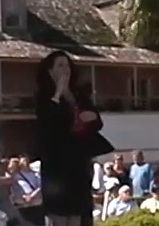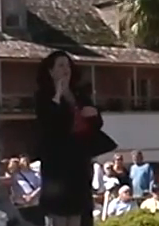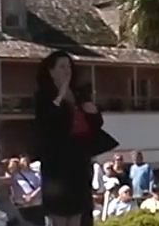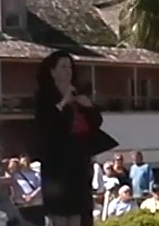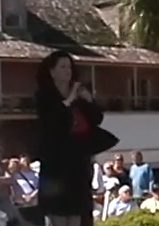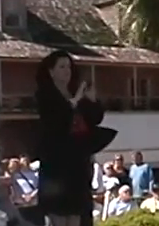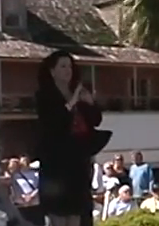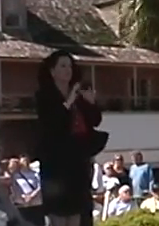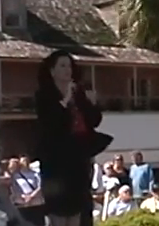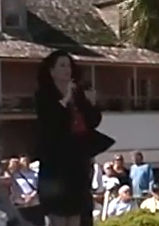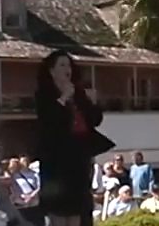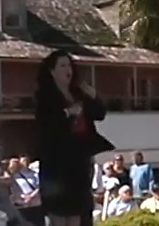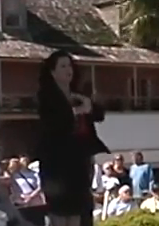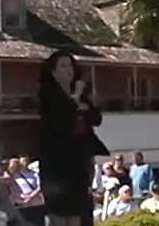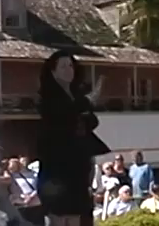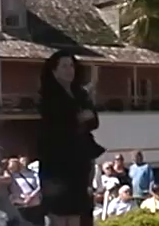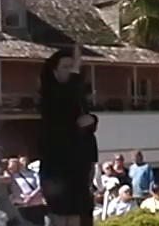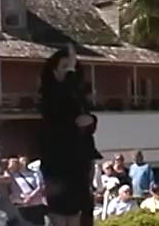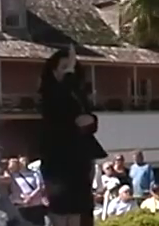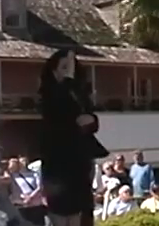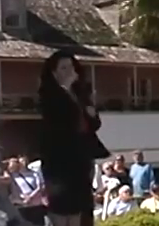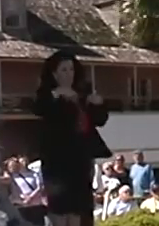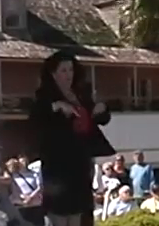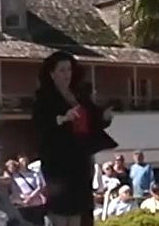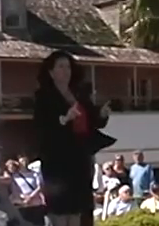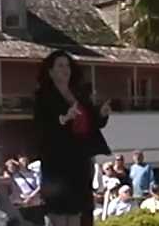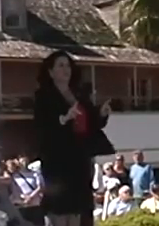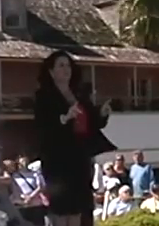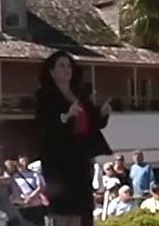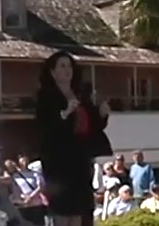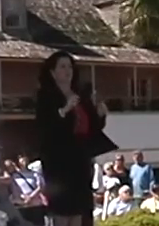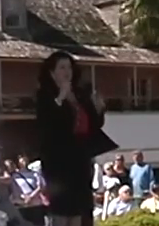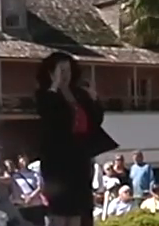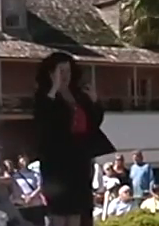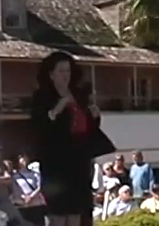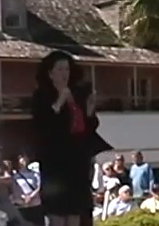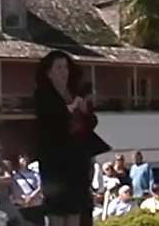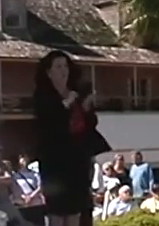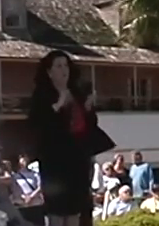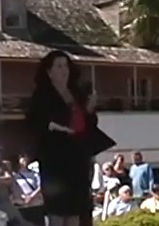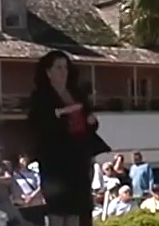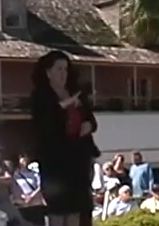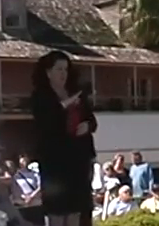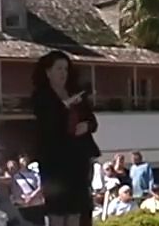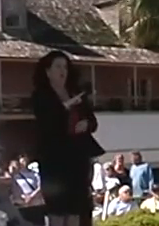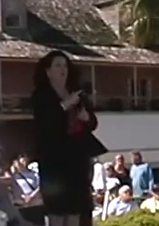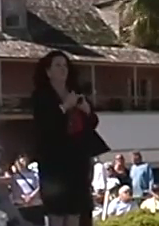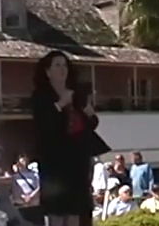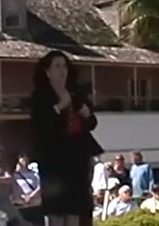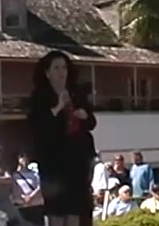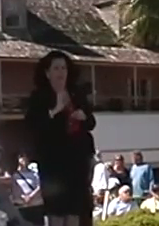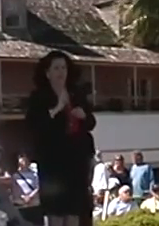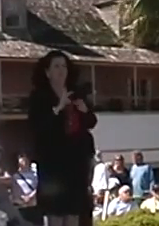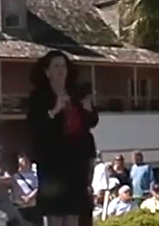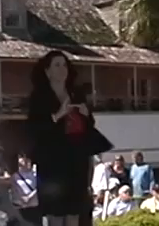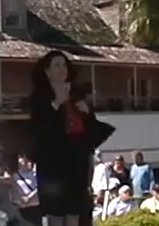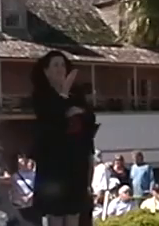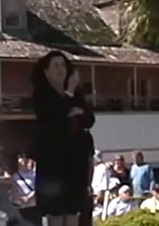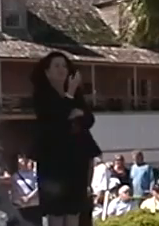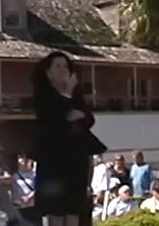titles and privileges, and prevails in removing Ponce de León from his appointed position in